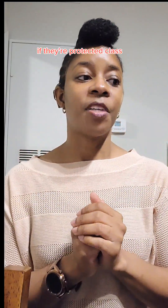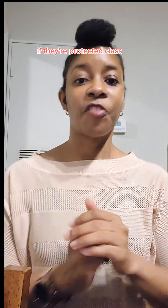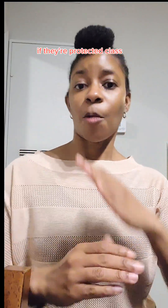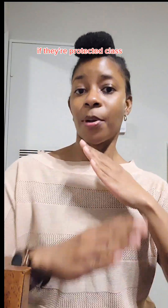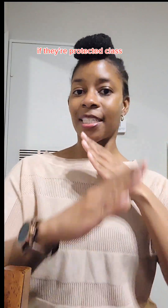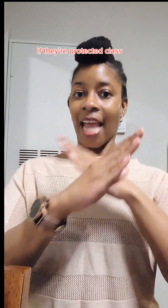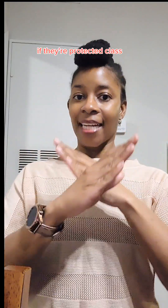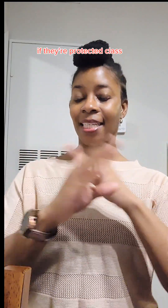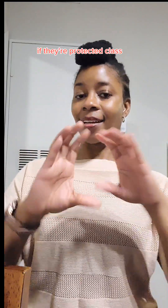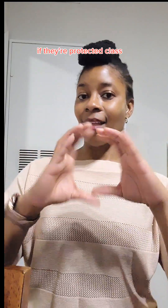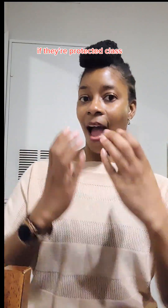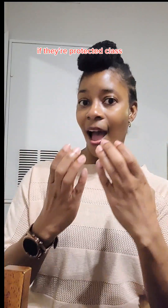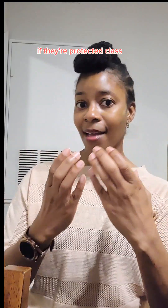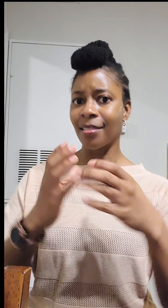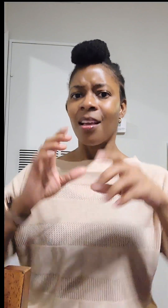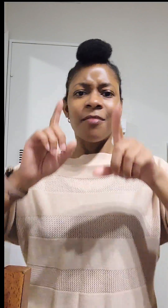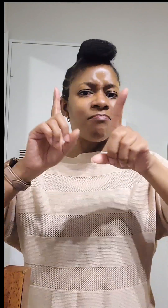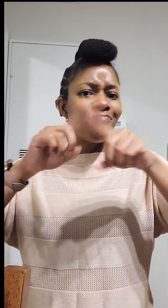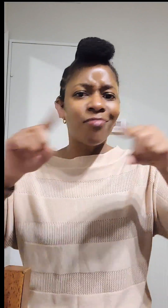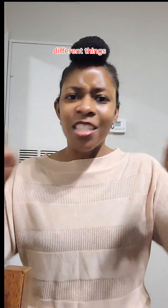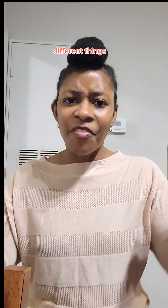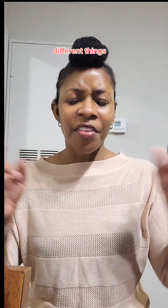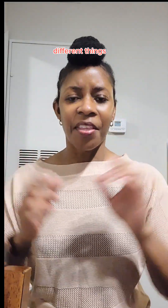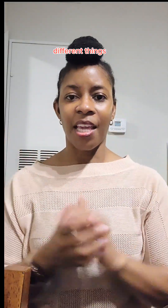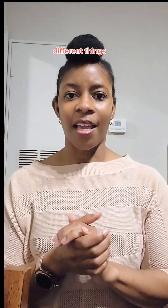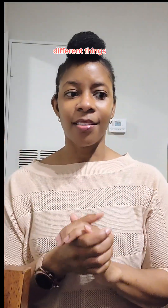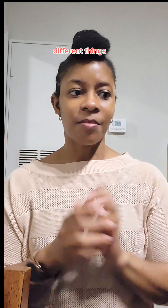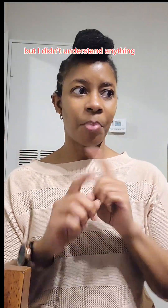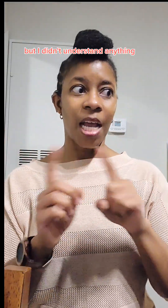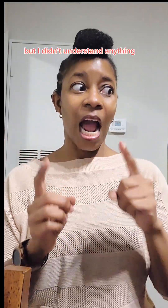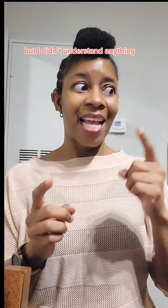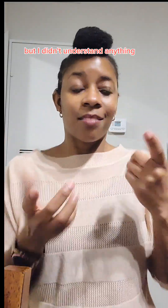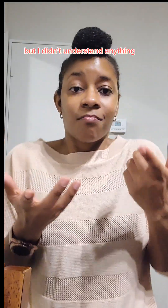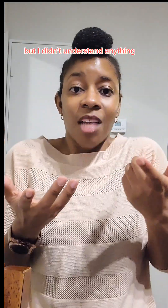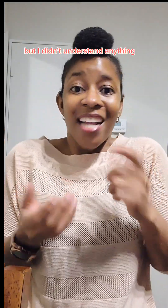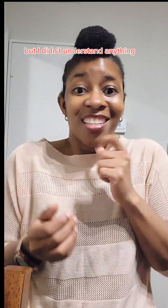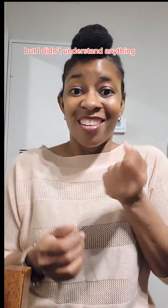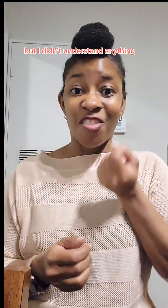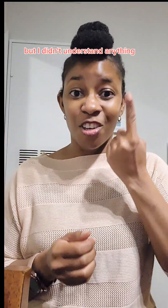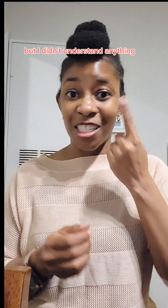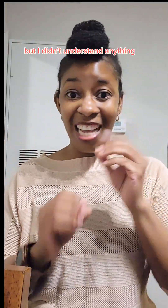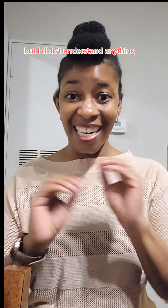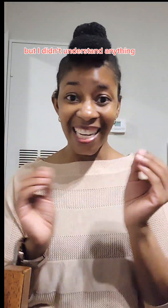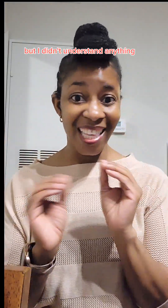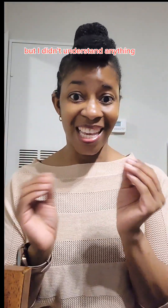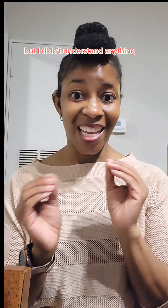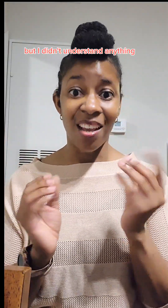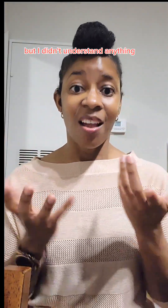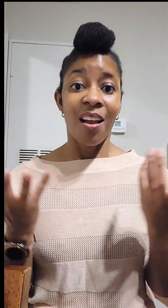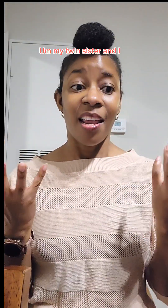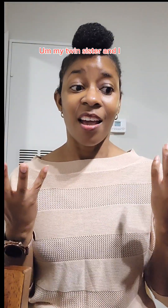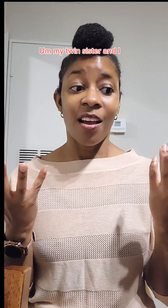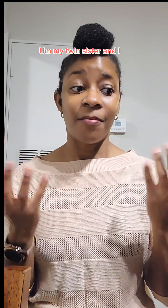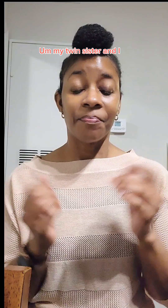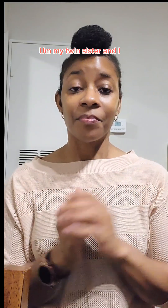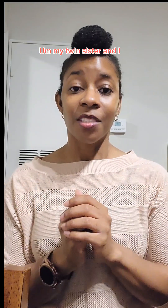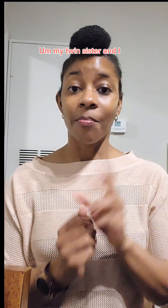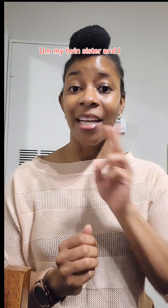they're a protected class, different things, but I didn't understand anything. My